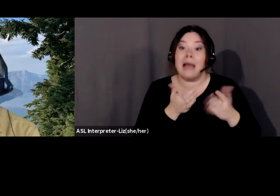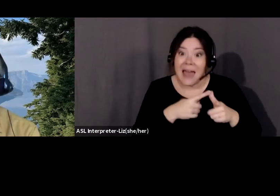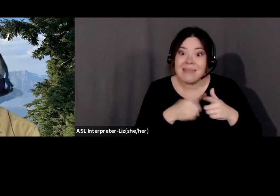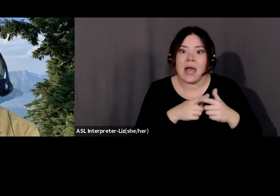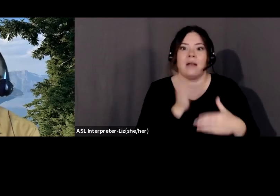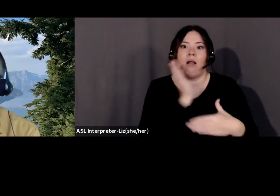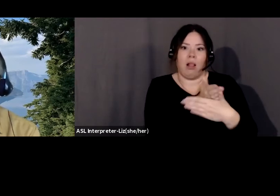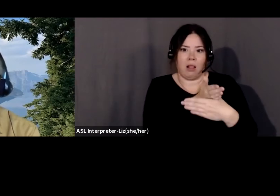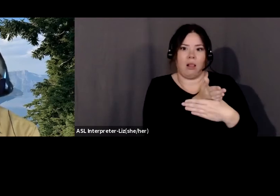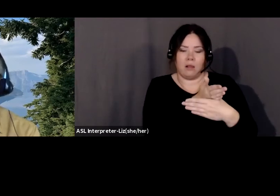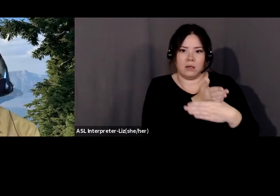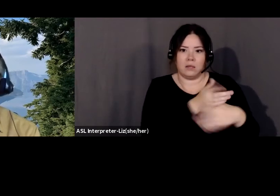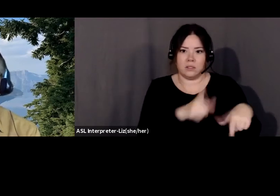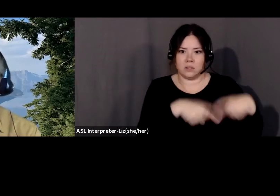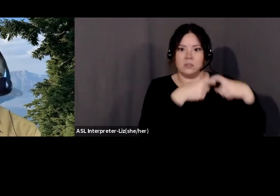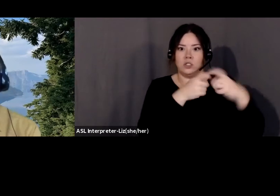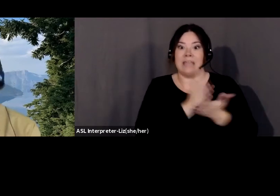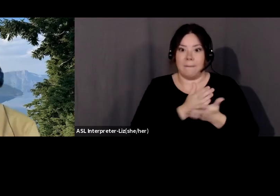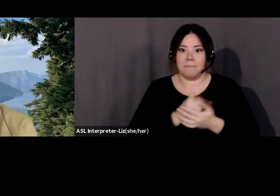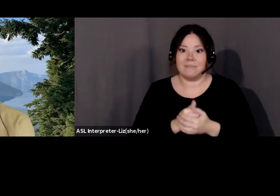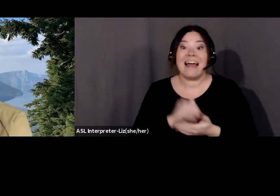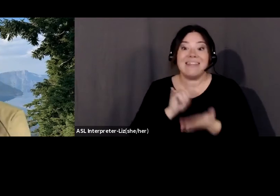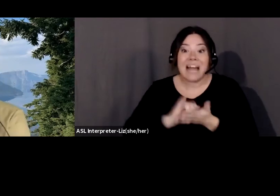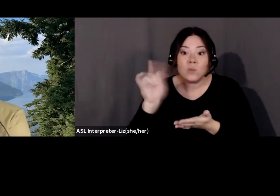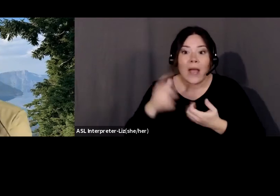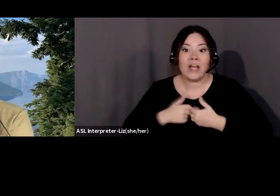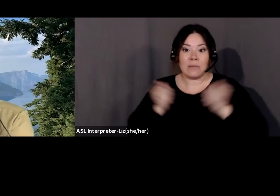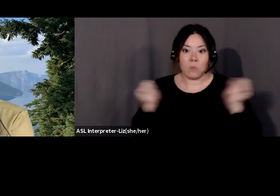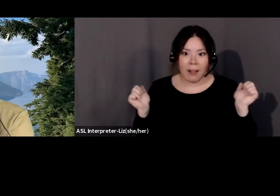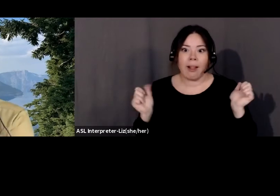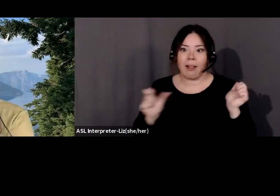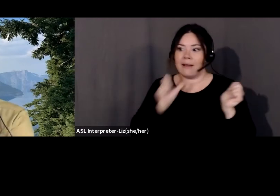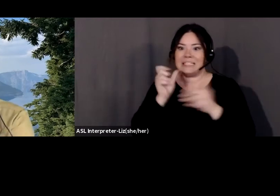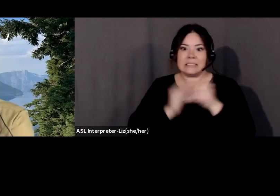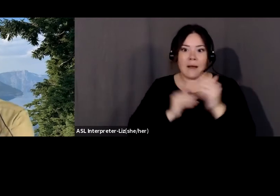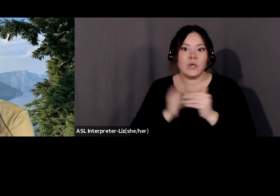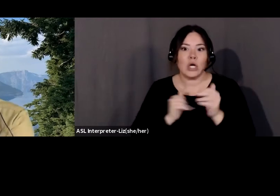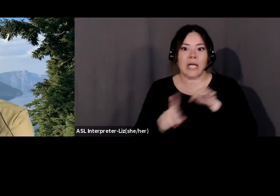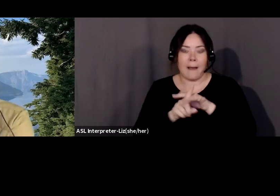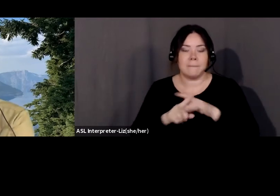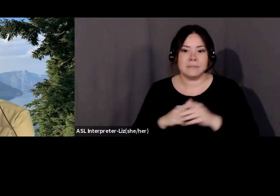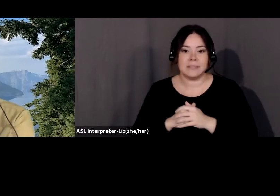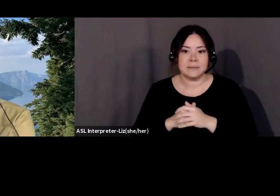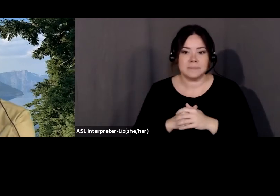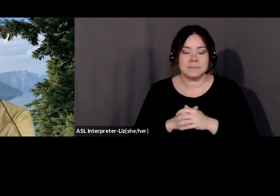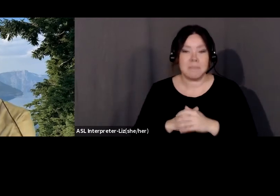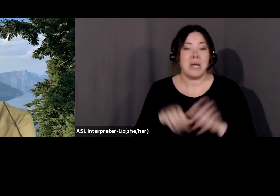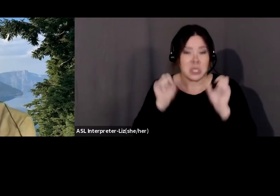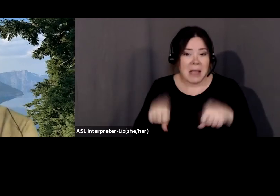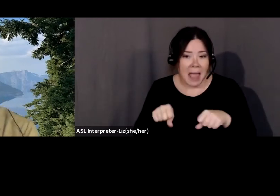that's where that keeping it real and discomfort comes in. But there is a pathway forward.